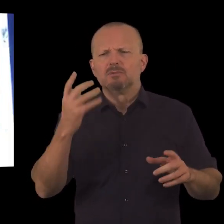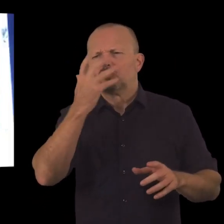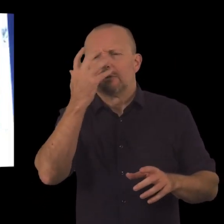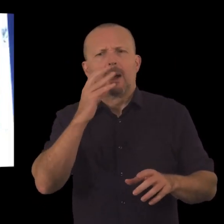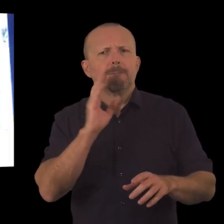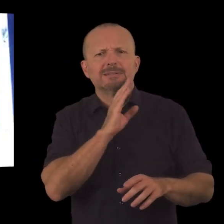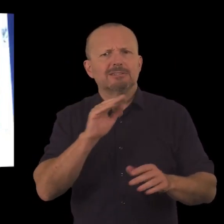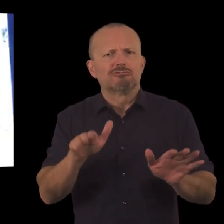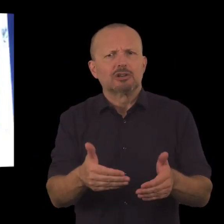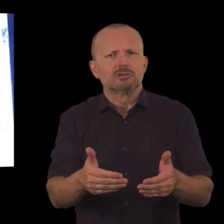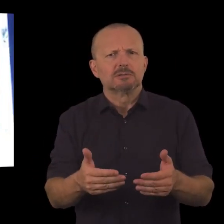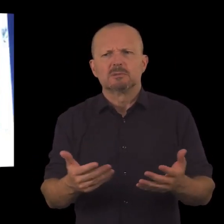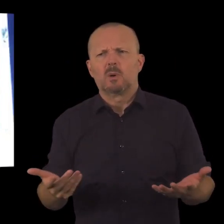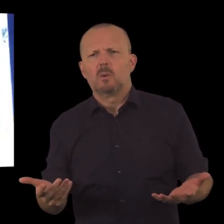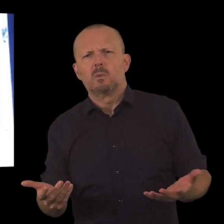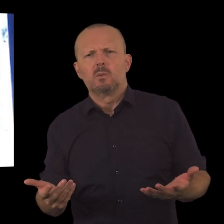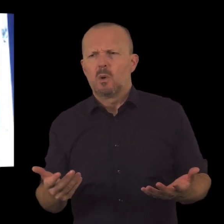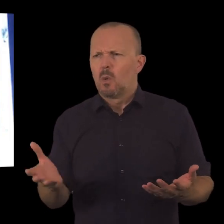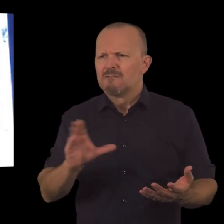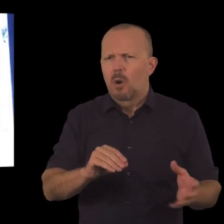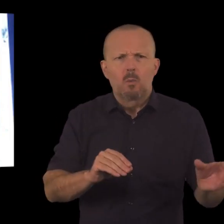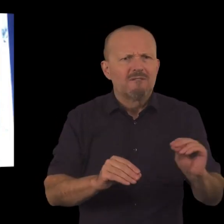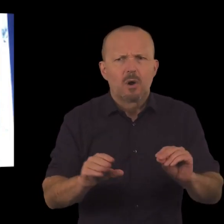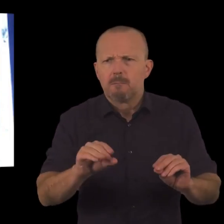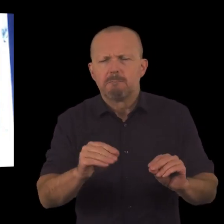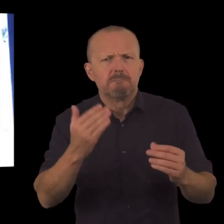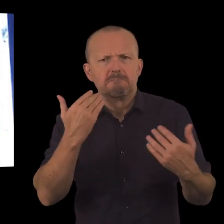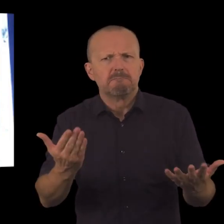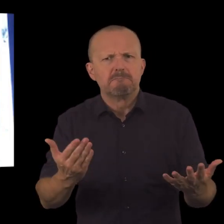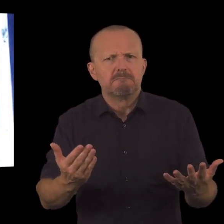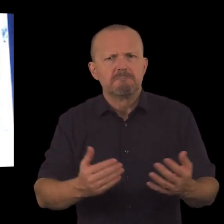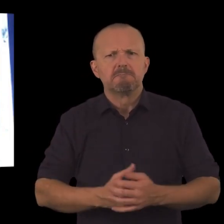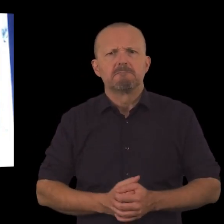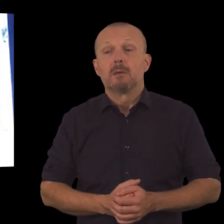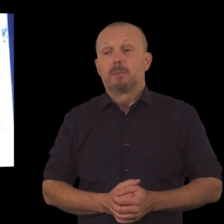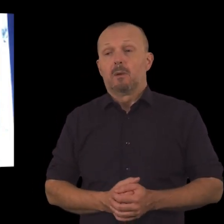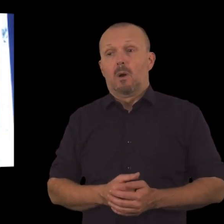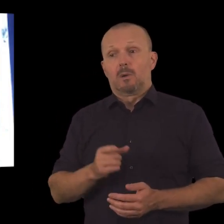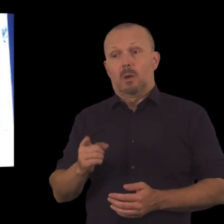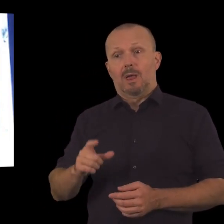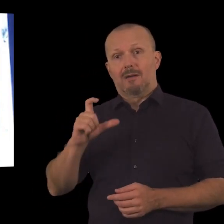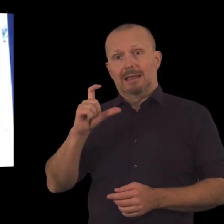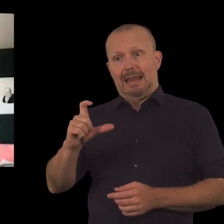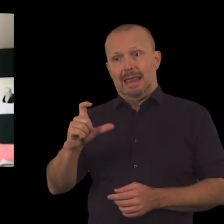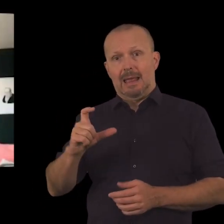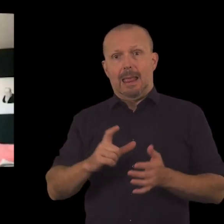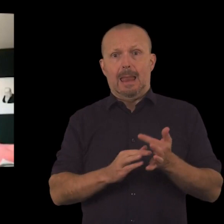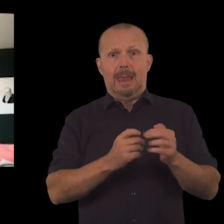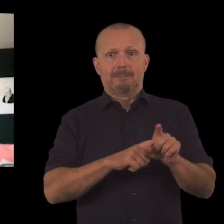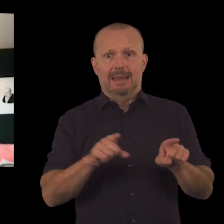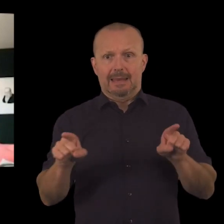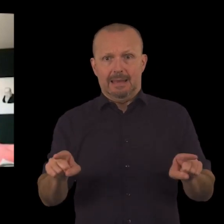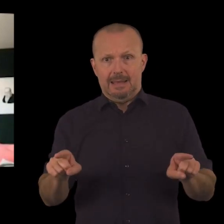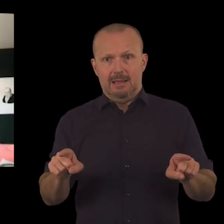here? Because I'm sorry, I missed introductions and where people are from. And so we've got Claire